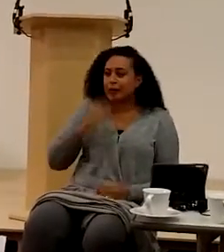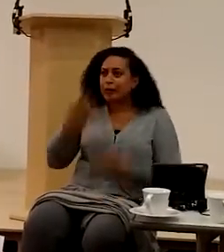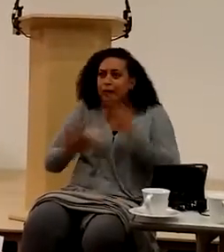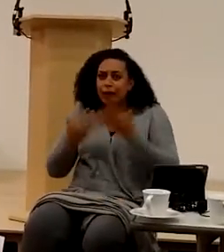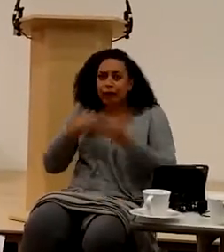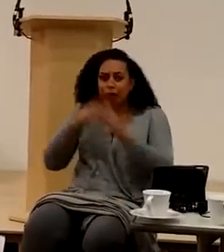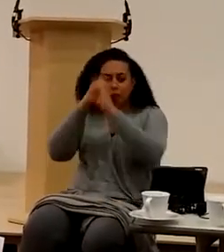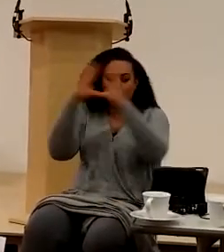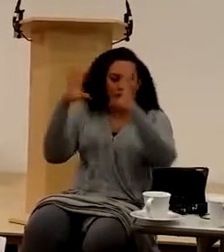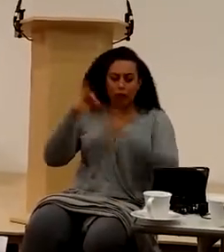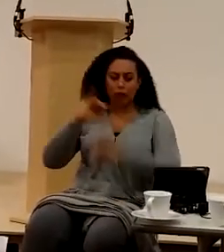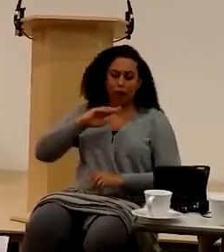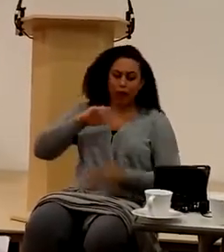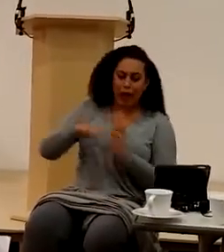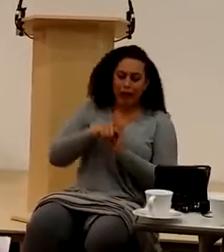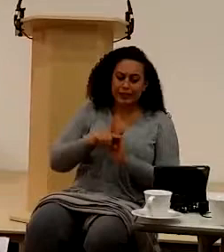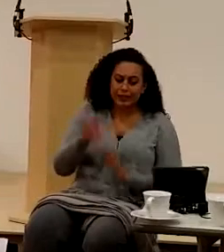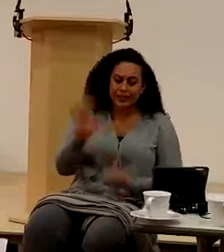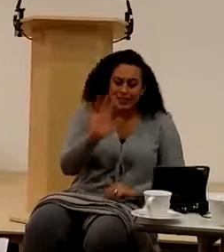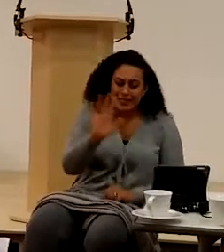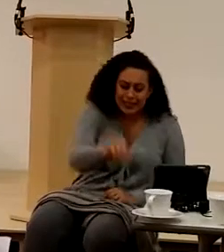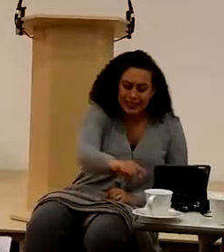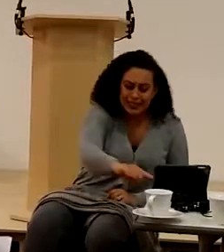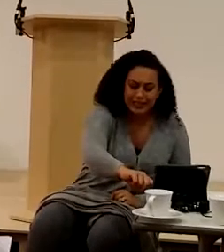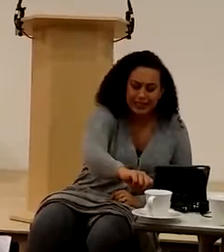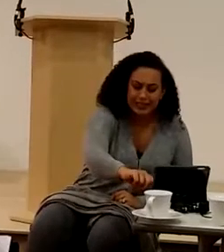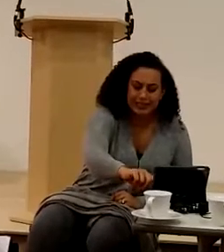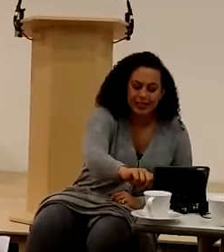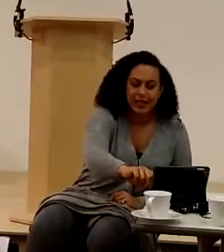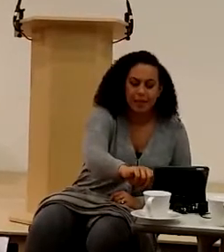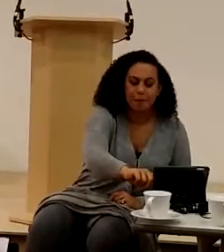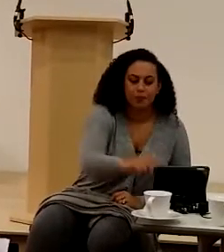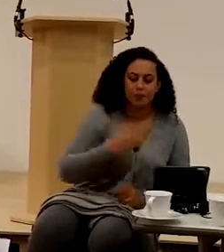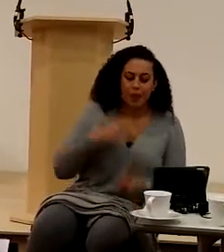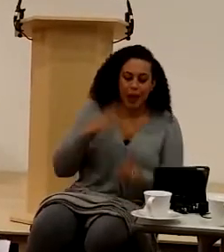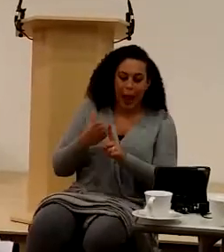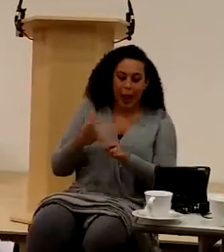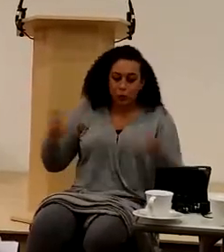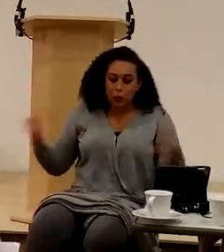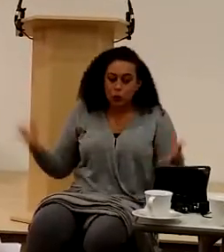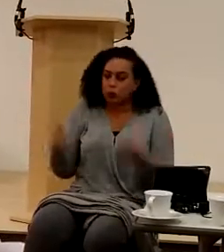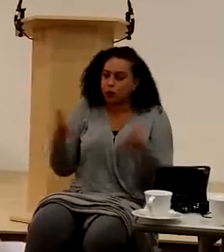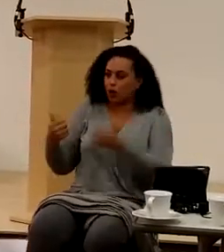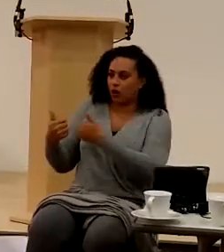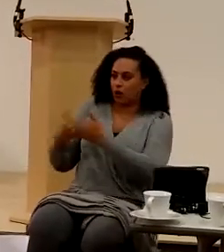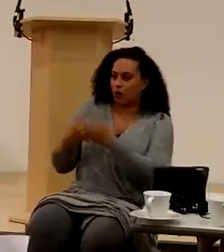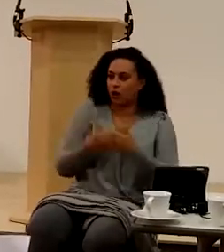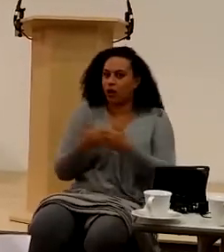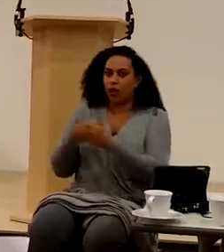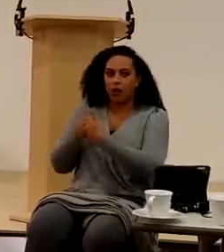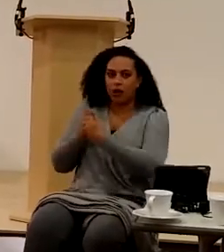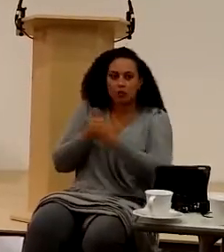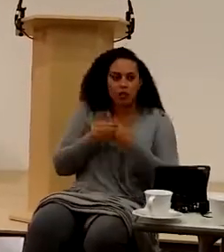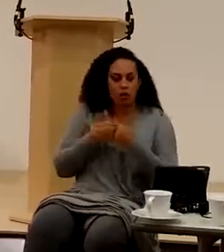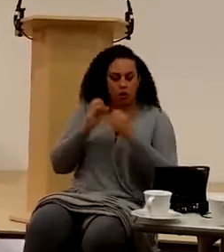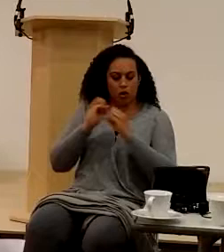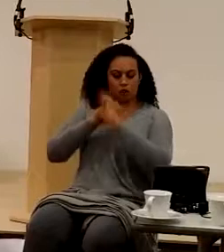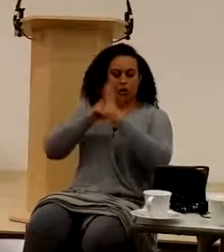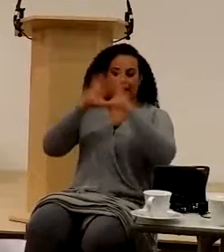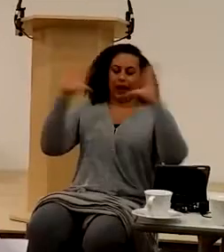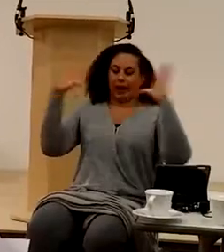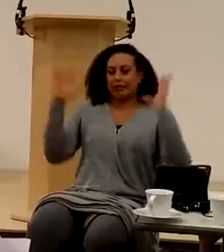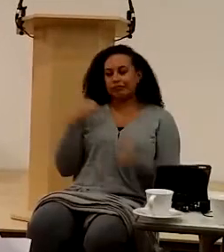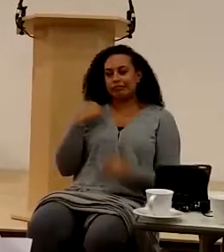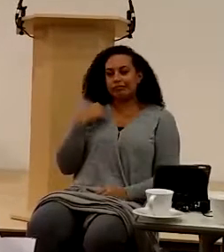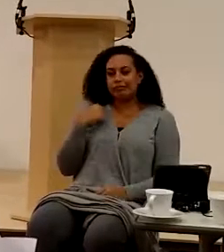consolidated by the Great Action Network. I know I'm painting